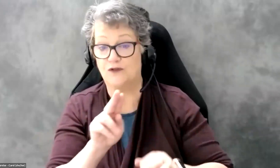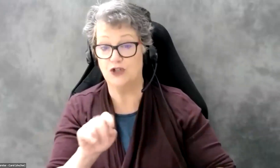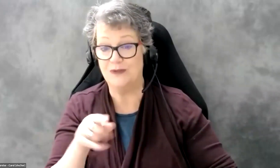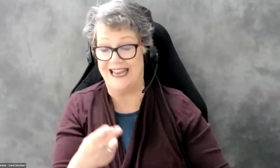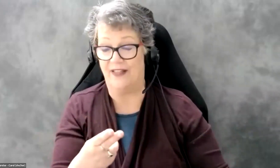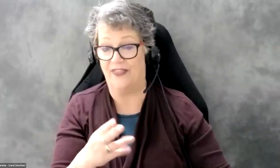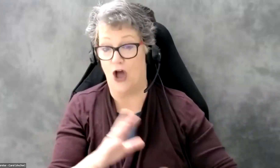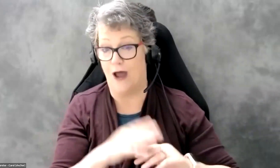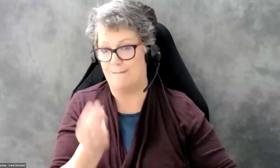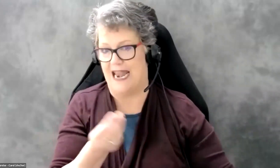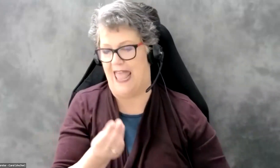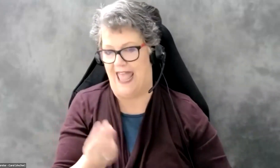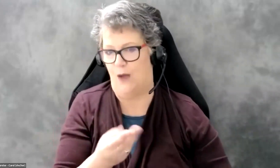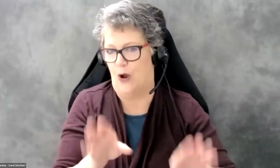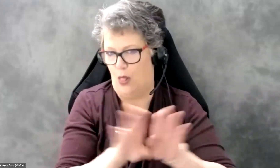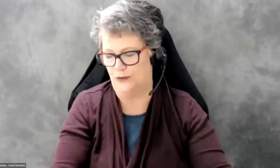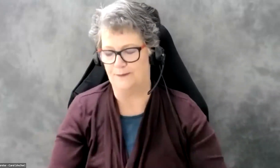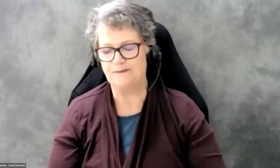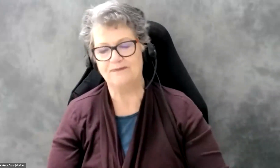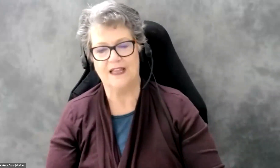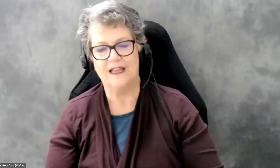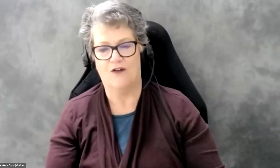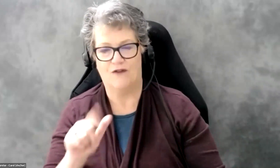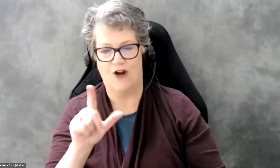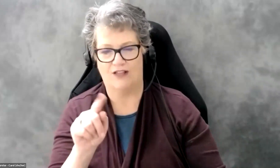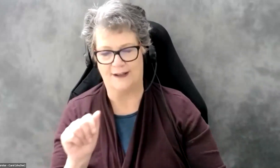holiday on Monday as well for Alta.